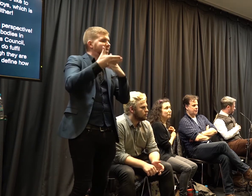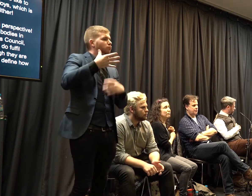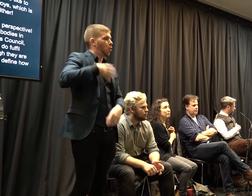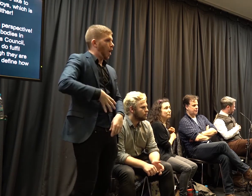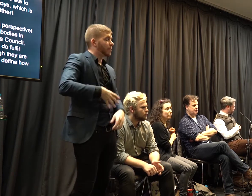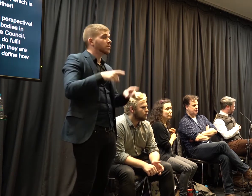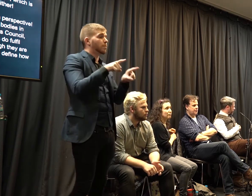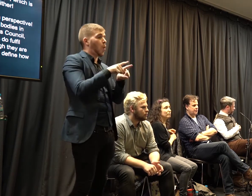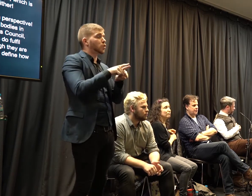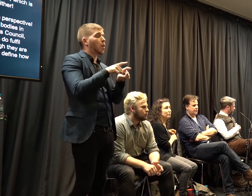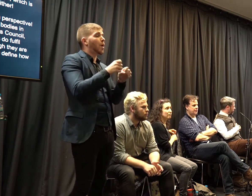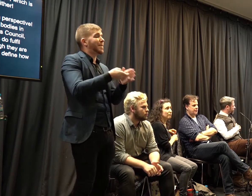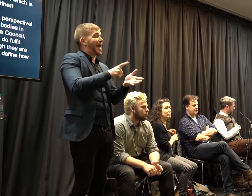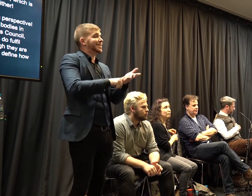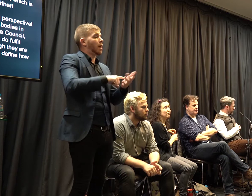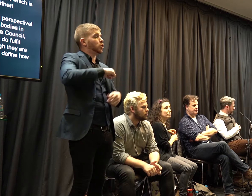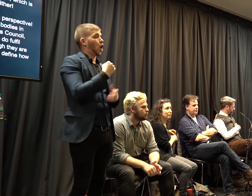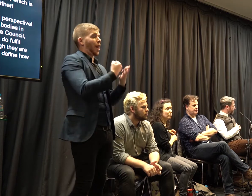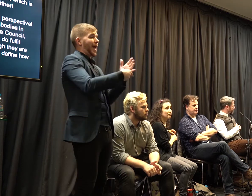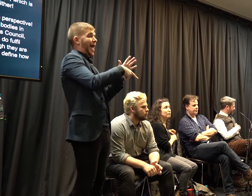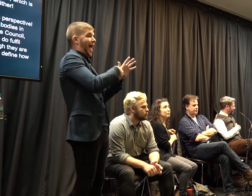now we have the BSL Scotland Act,